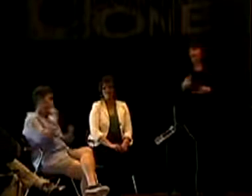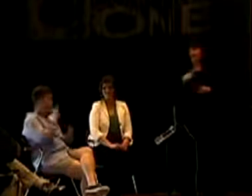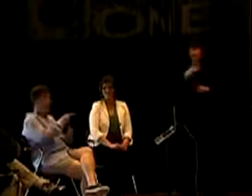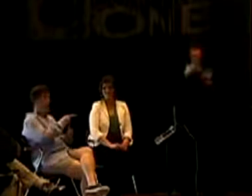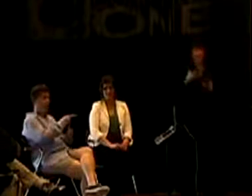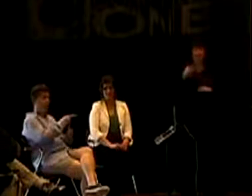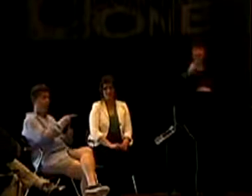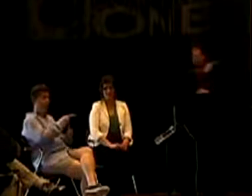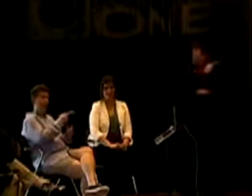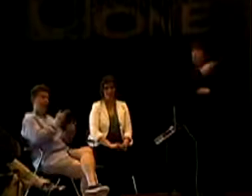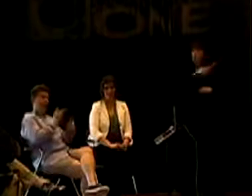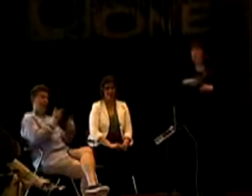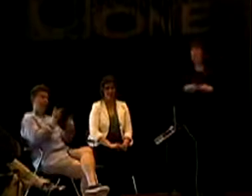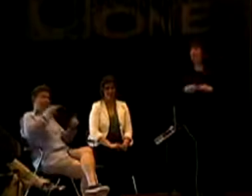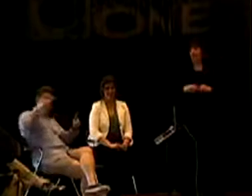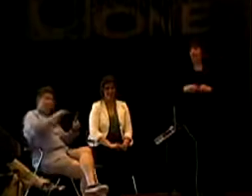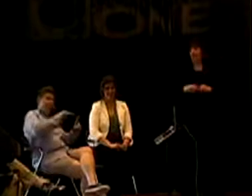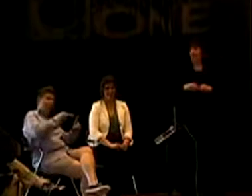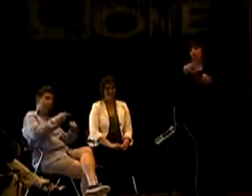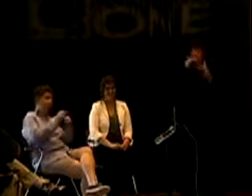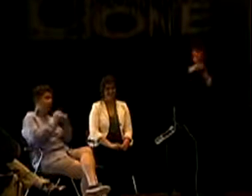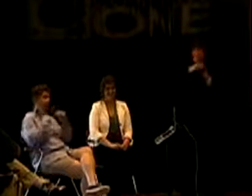And I really have you to thank for that.